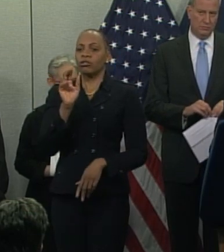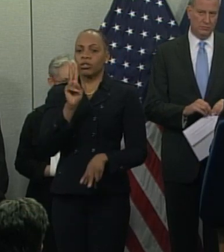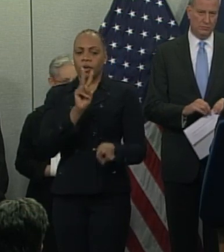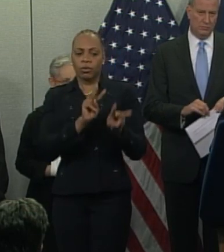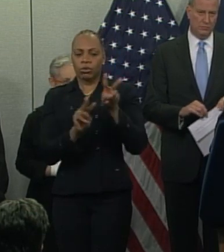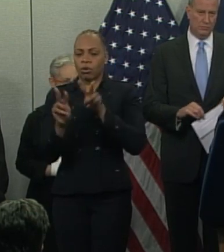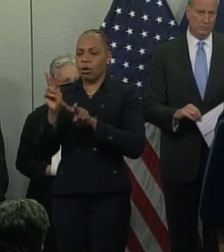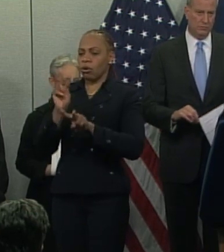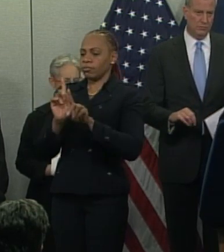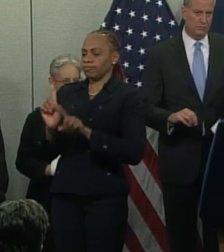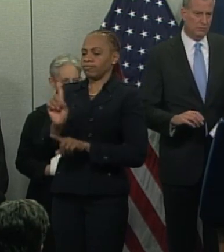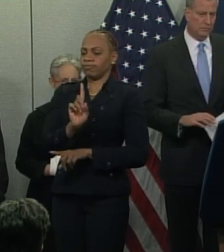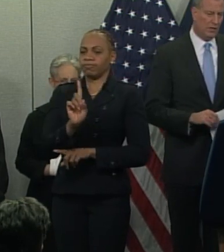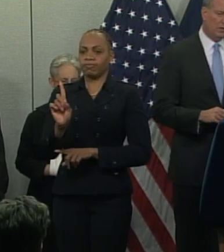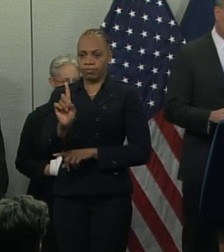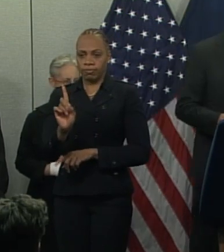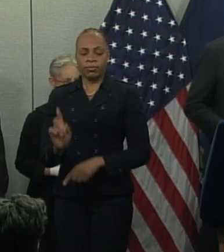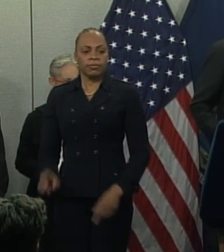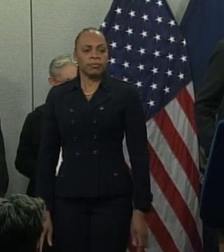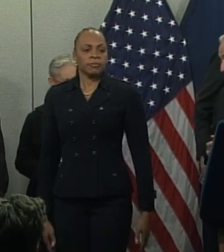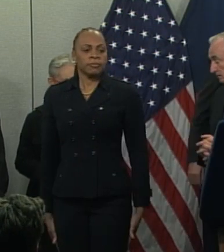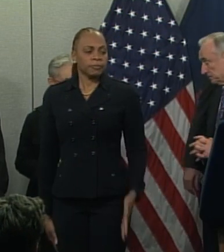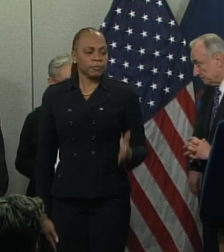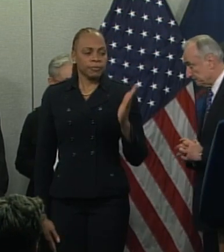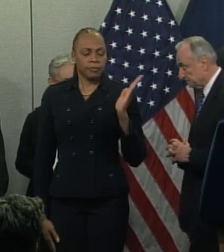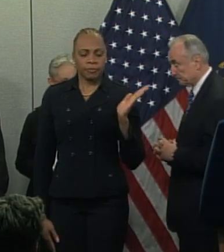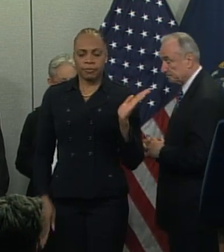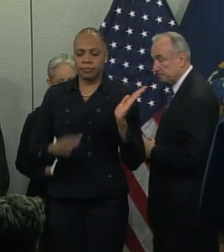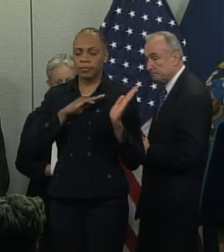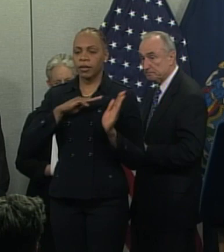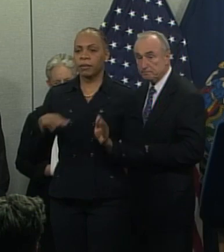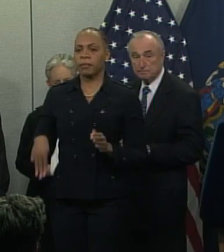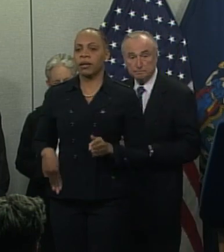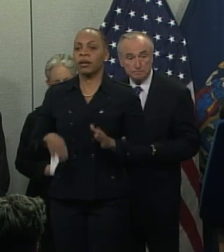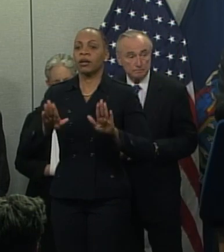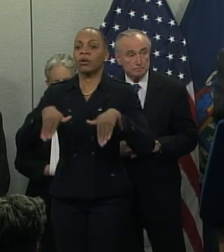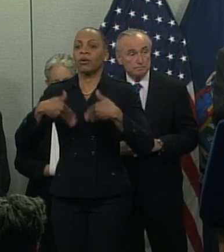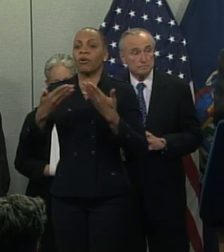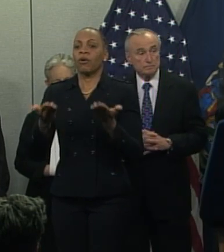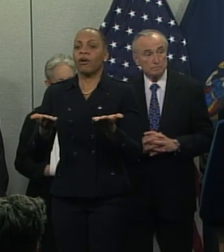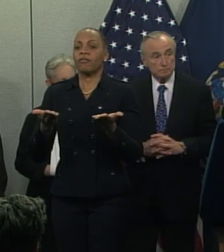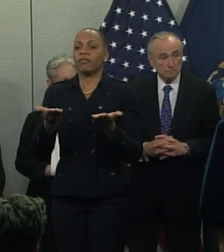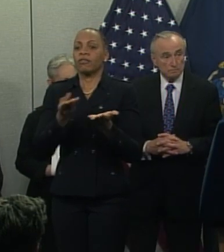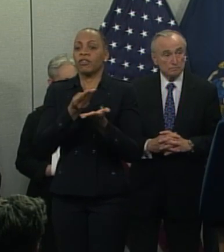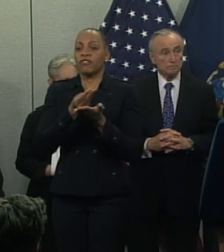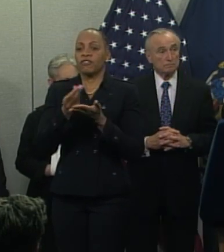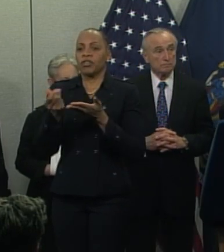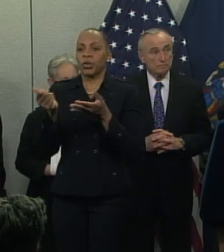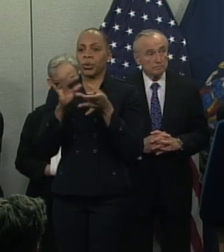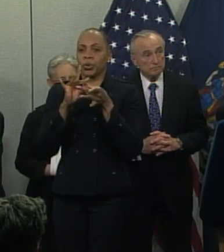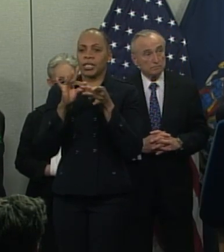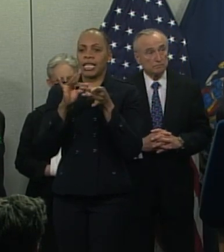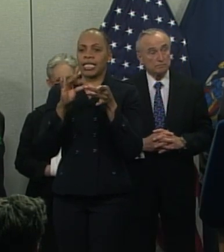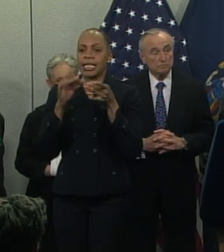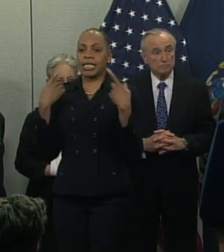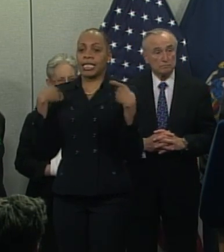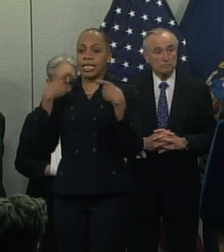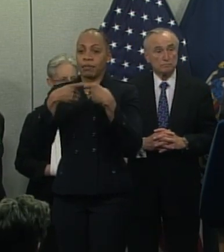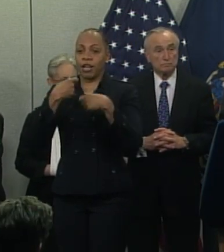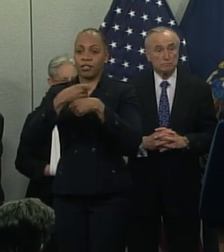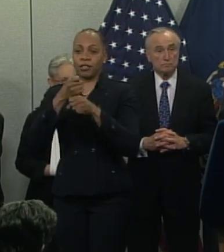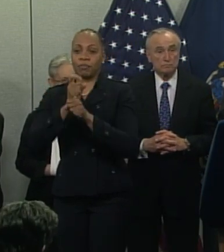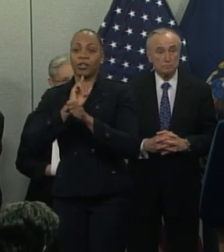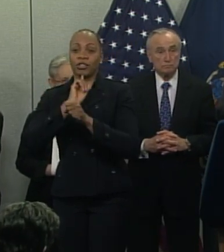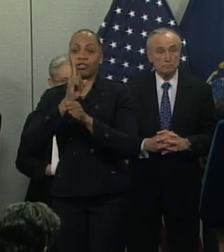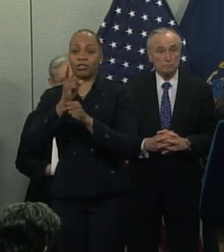the issue. Yep. May I offer one or a couple of sentences in Spanish just to make sure everyone's